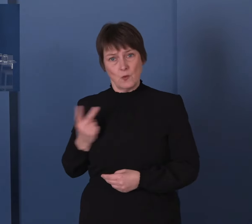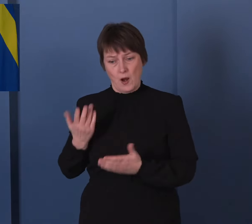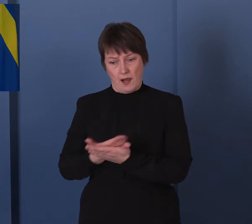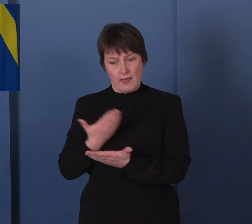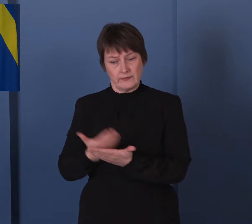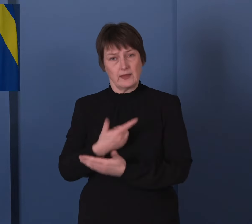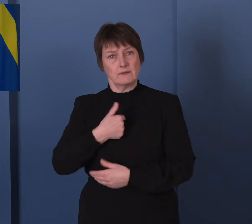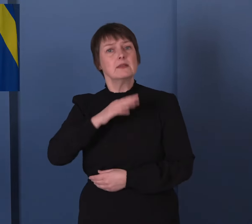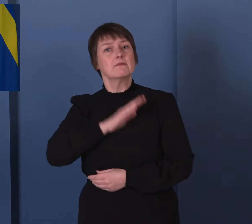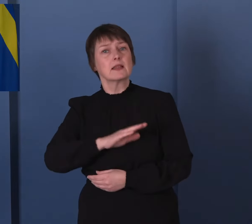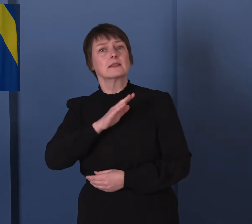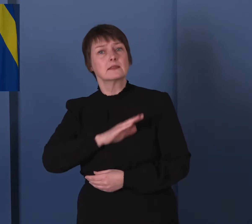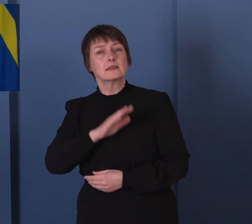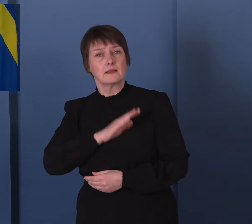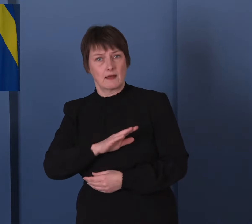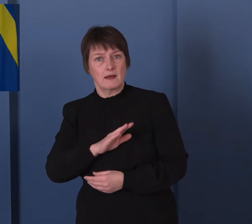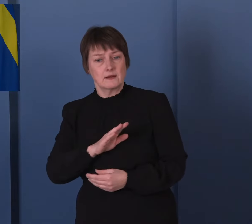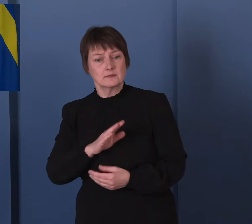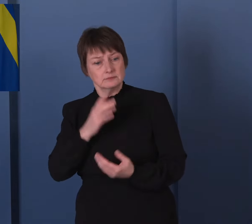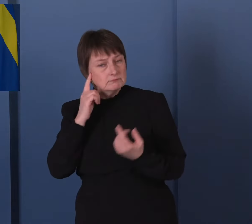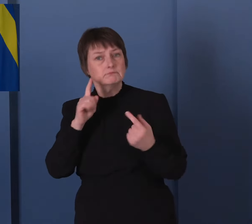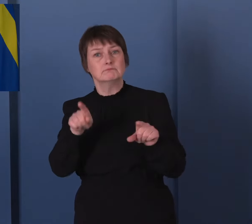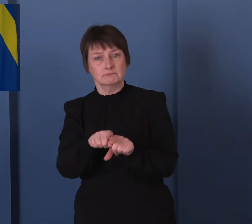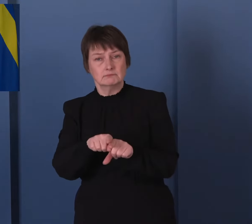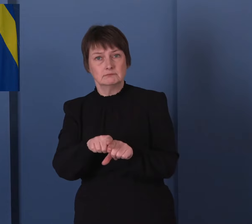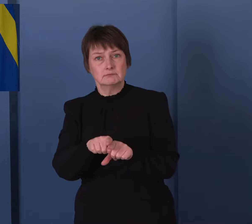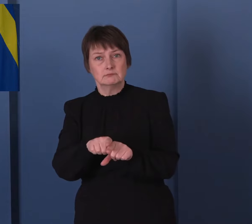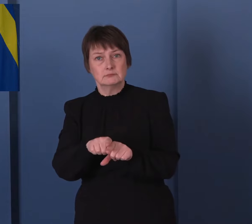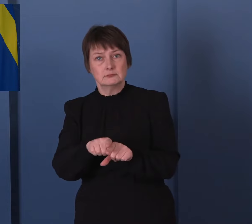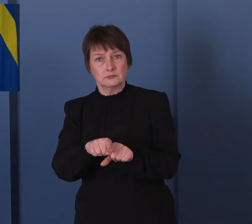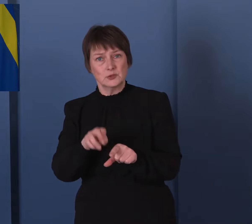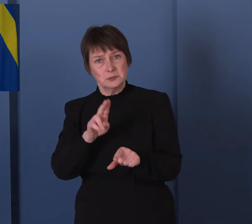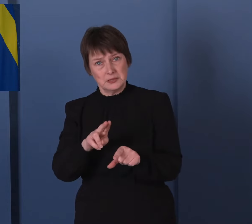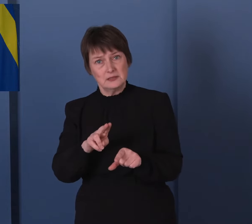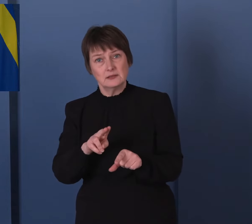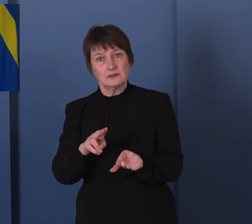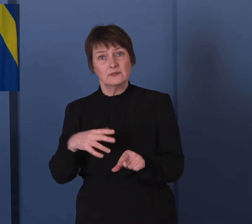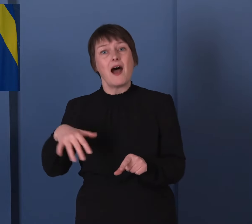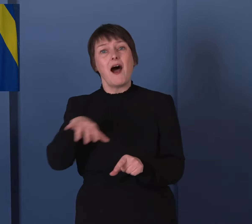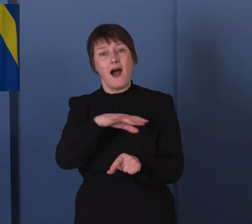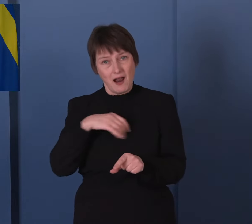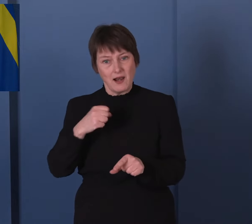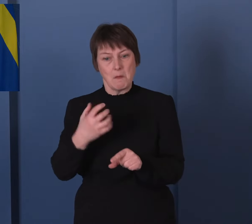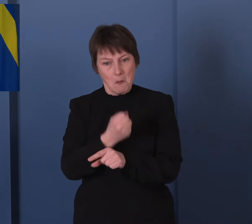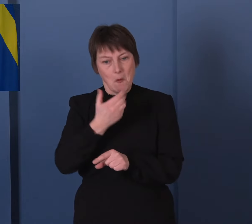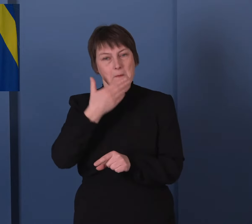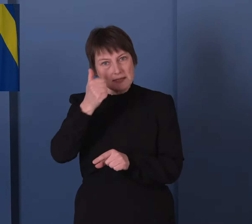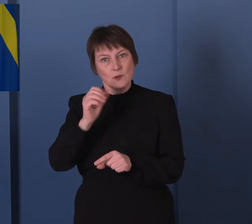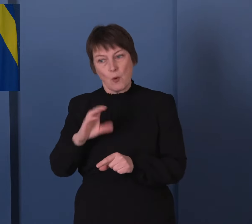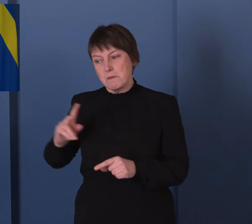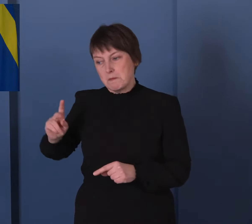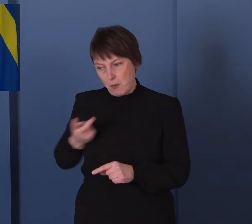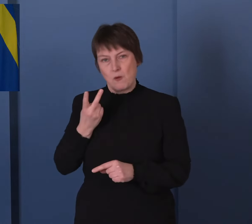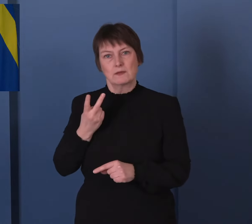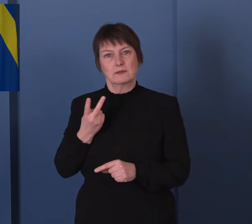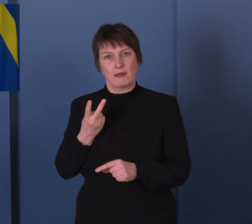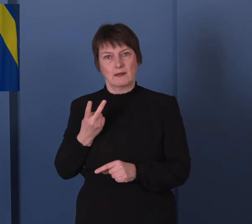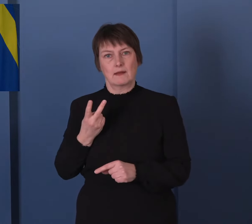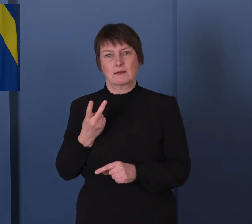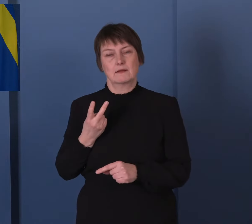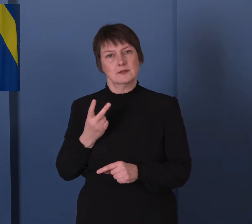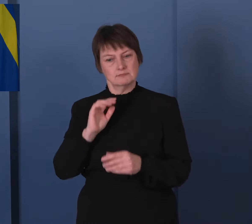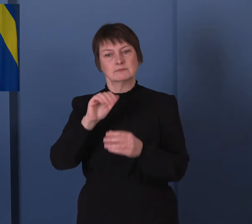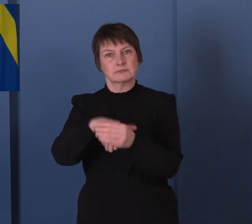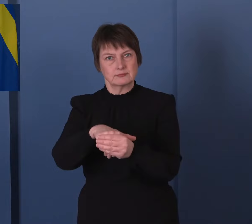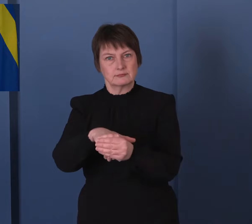in NATO's interest that both countries, Finland and Sweden, will enter NATO together because we are sharing the same